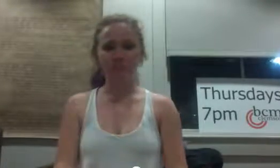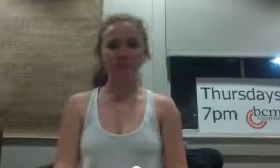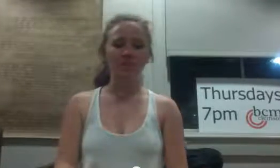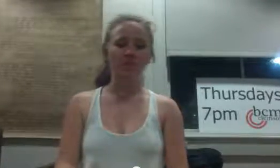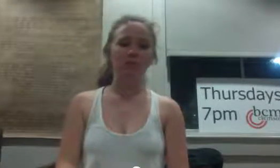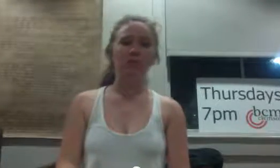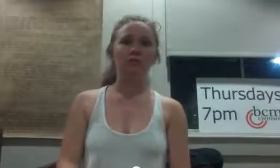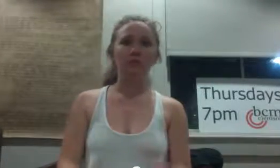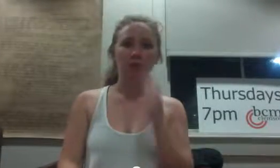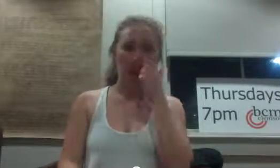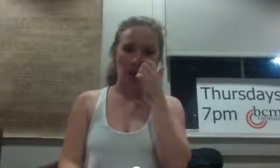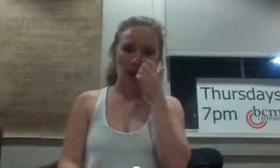from bacteria.